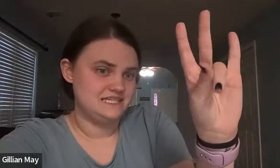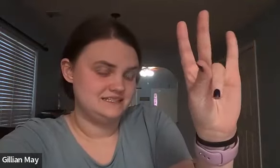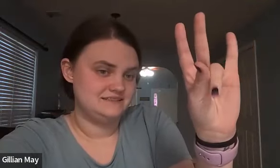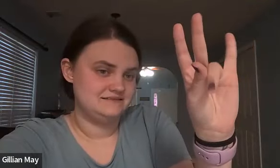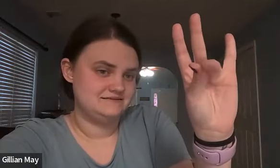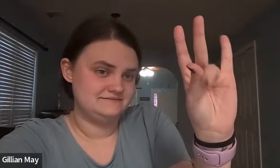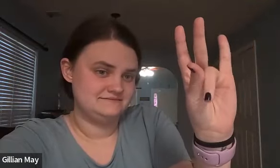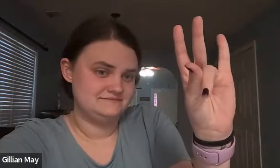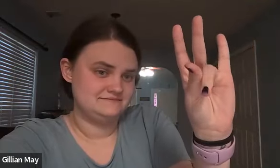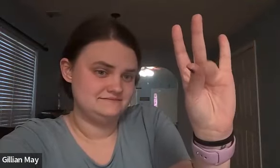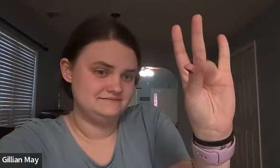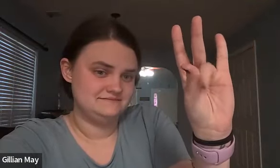17.